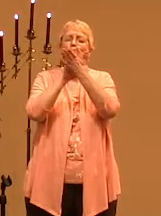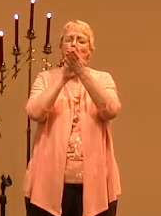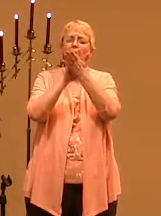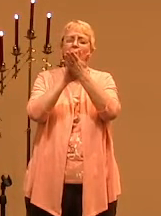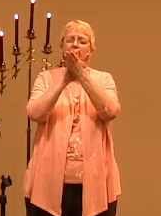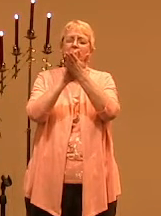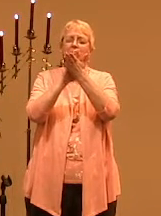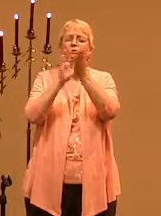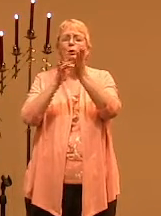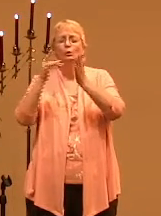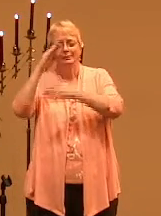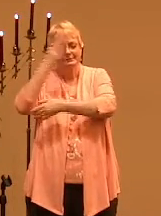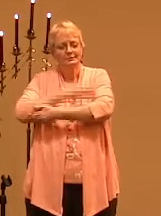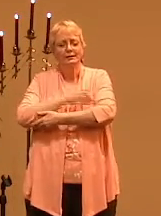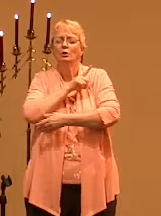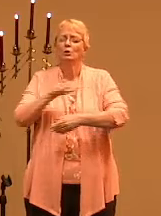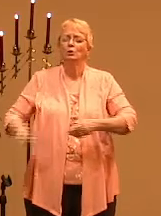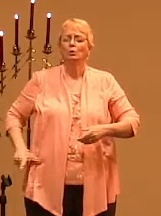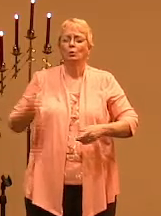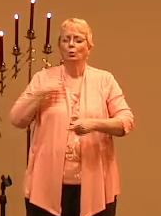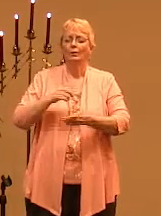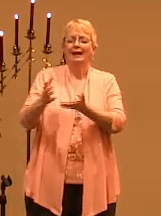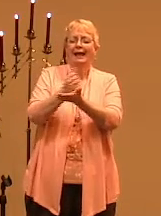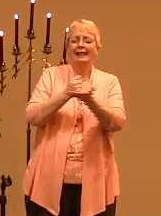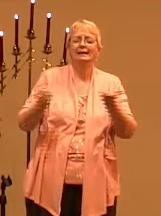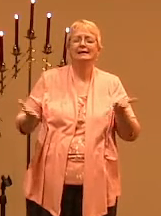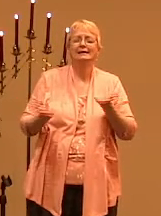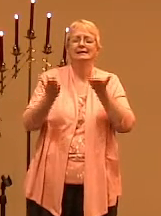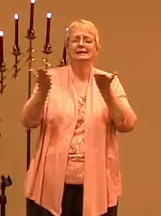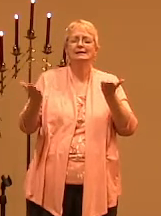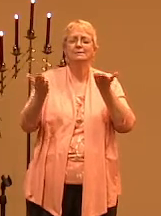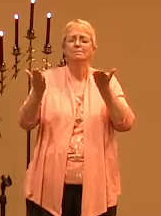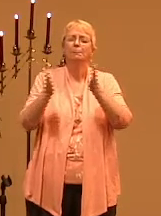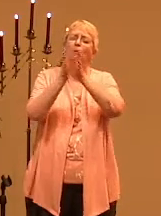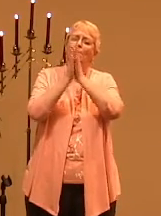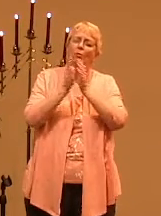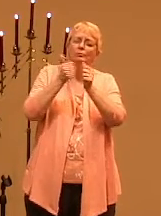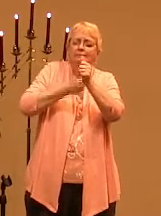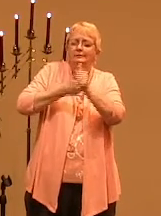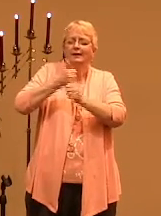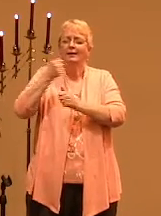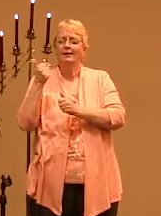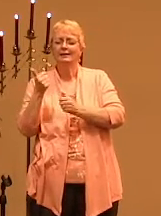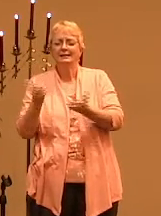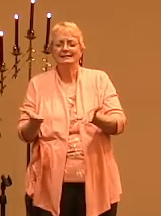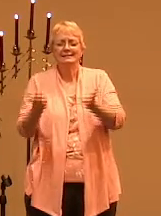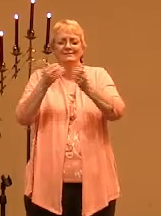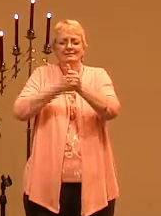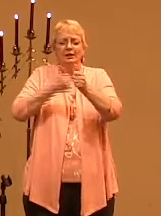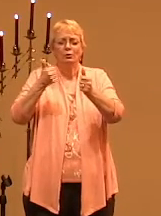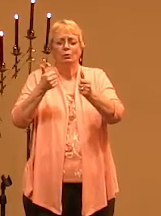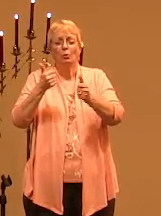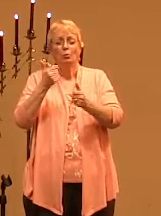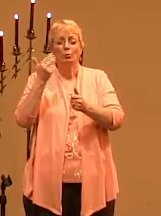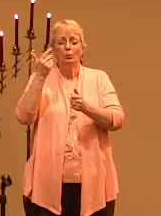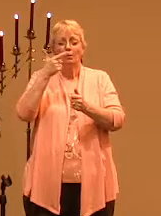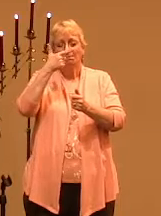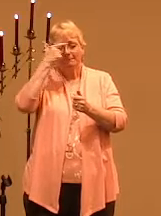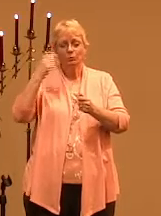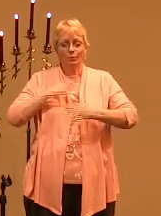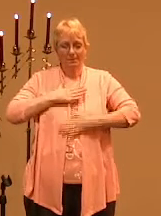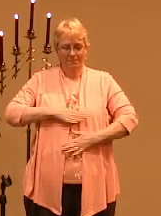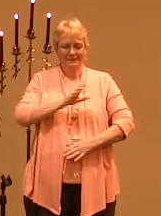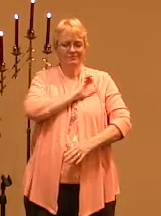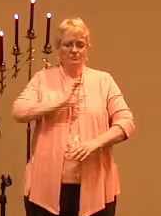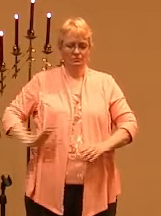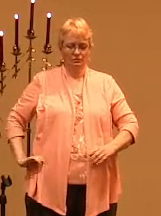glorious name. And Lord, that we can gather together, Lord, to pray for one another and uplift one another, because we are the body of